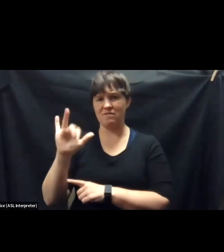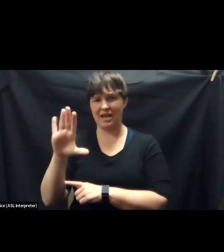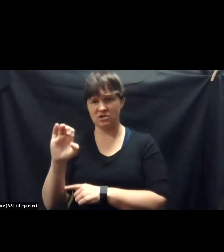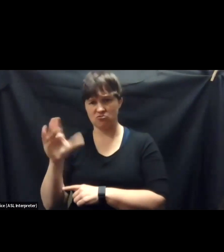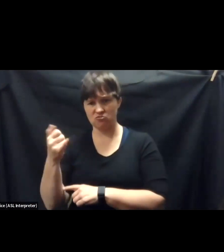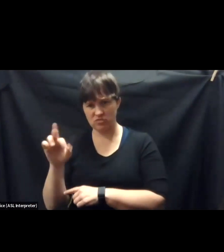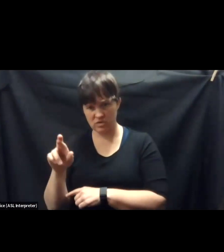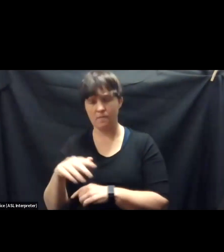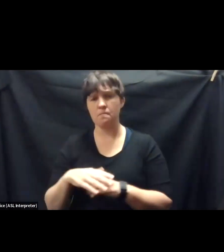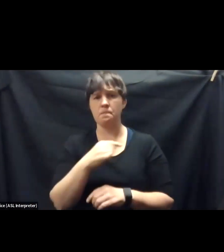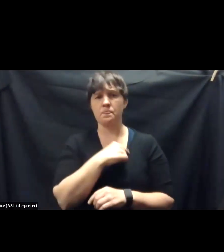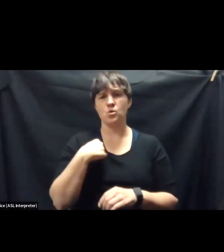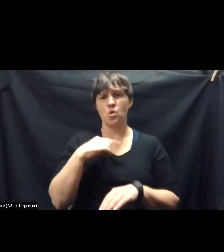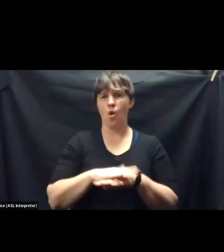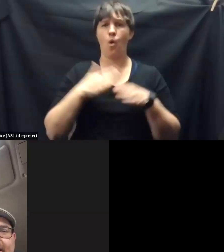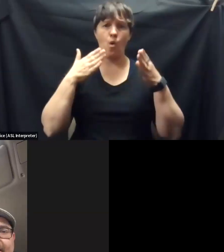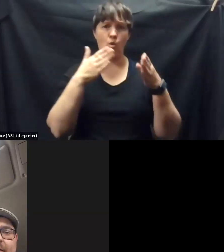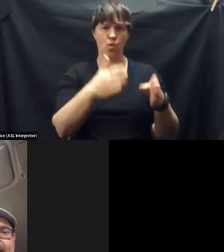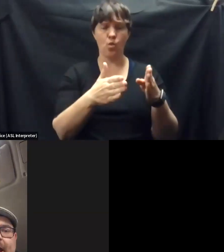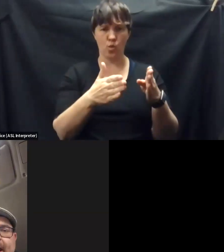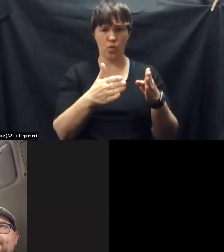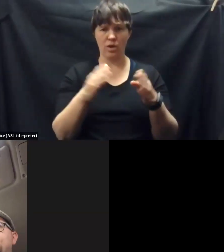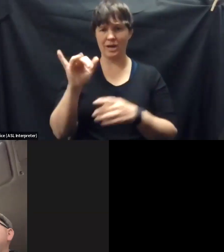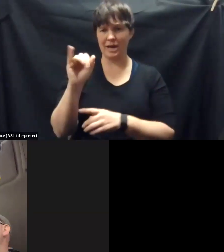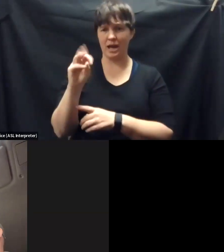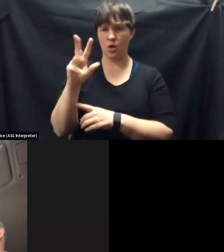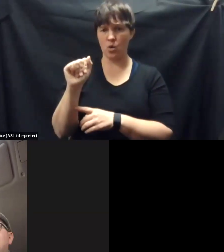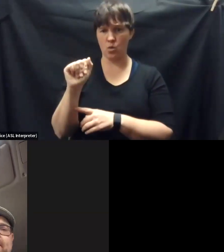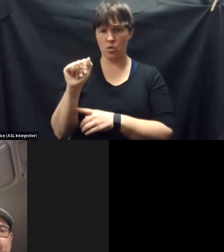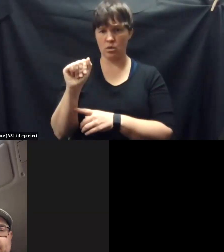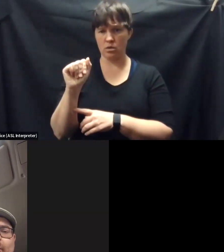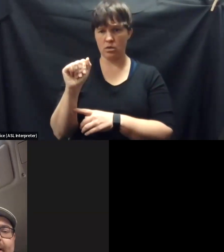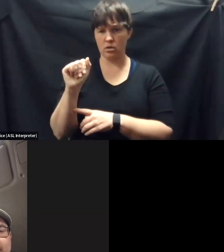Ellers. We are on our way to represent Iowa at the